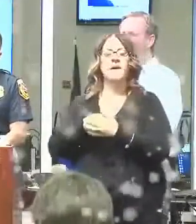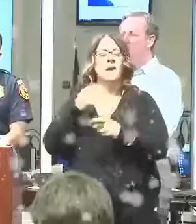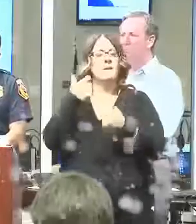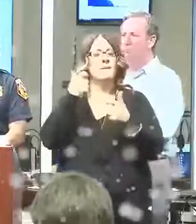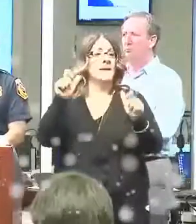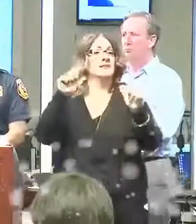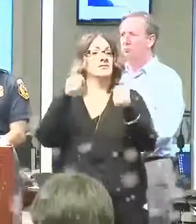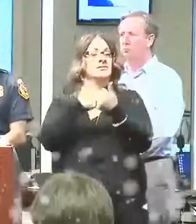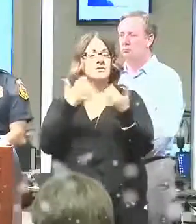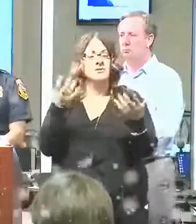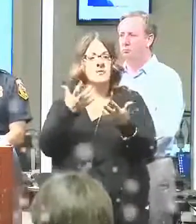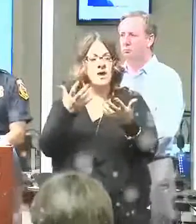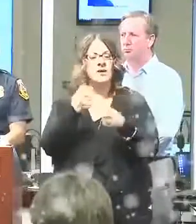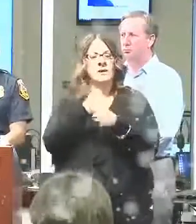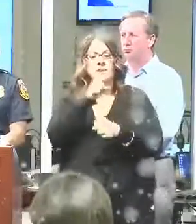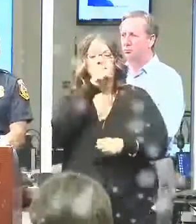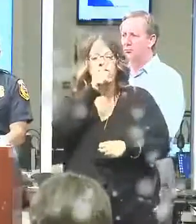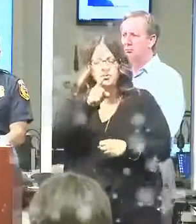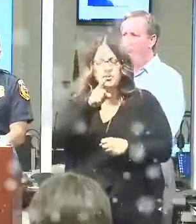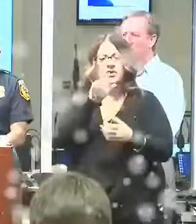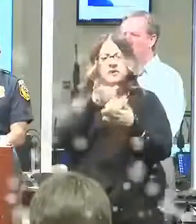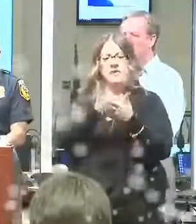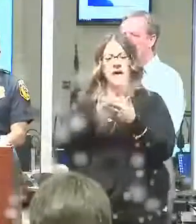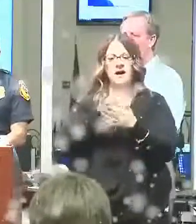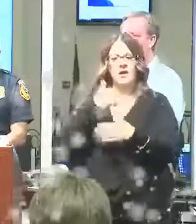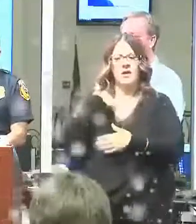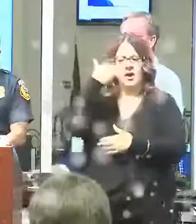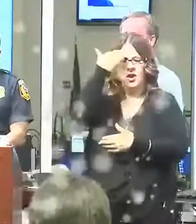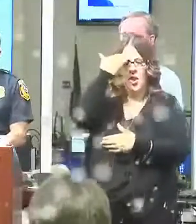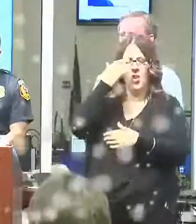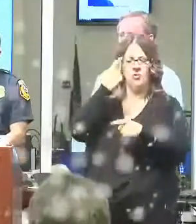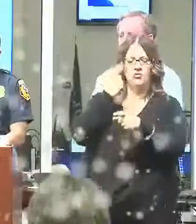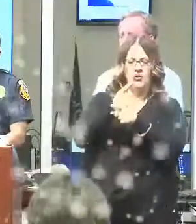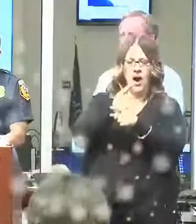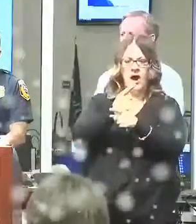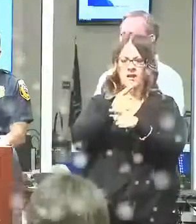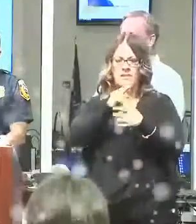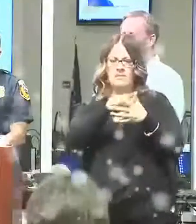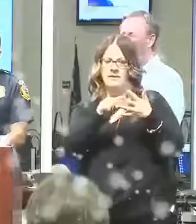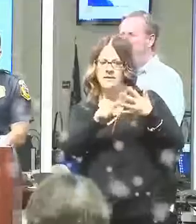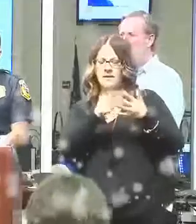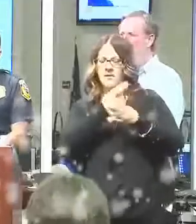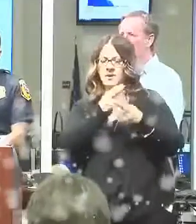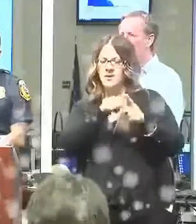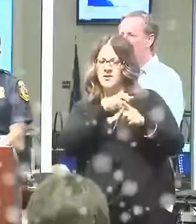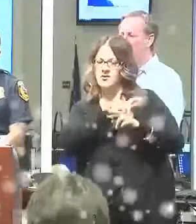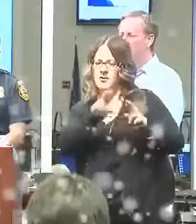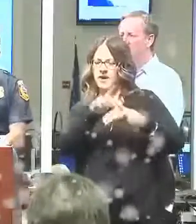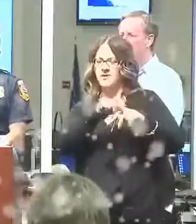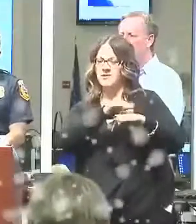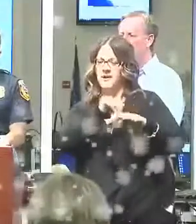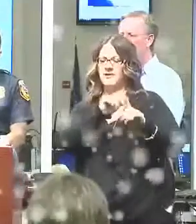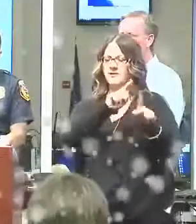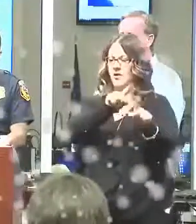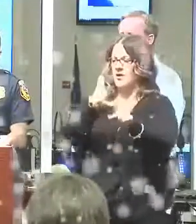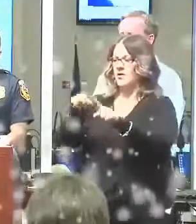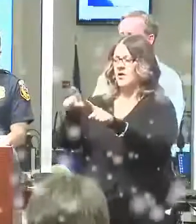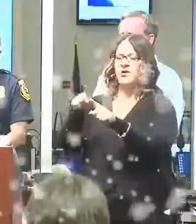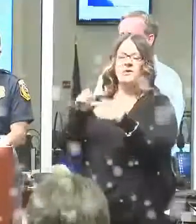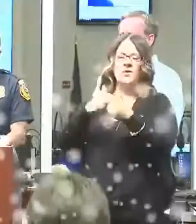continue to stay out in front with situational awareness to make sure that we have the right resource at the right time made available both to